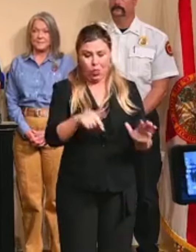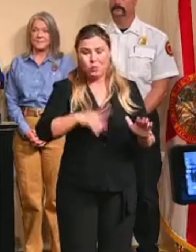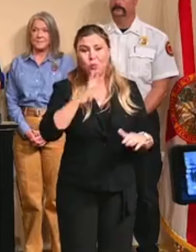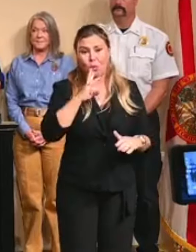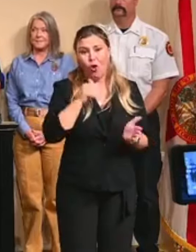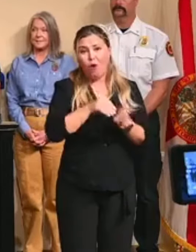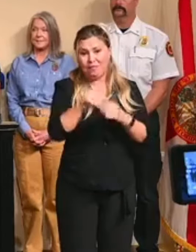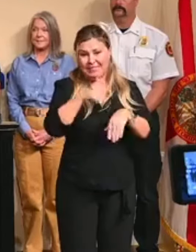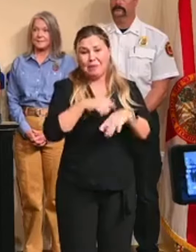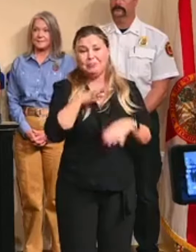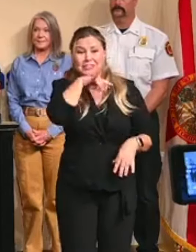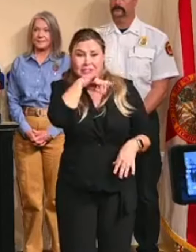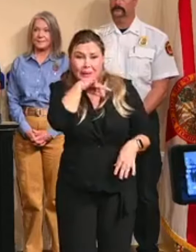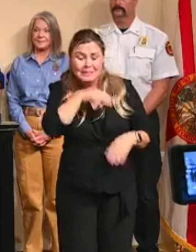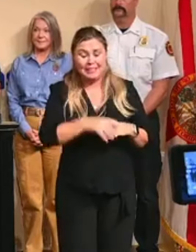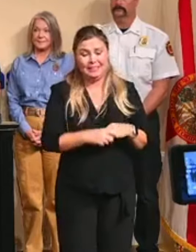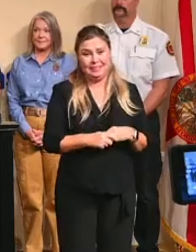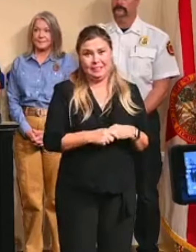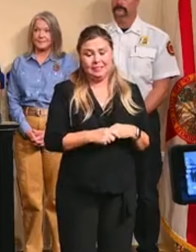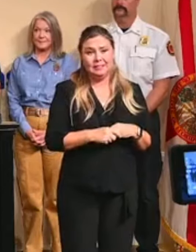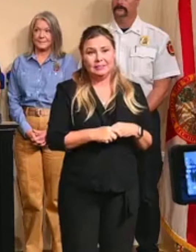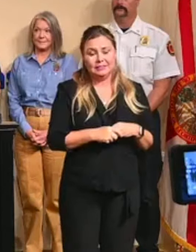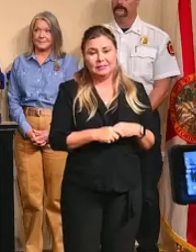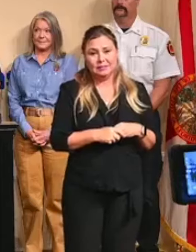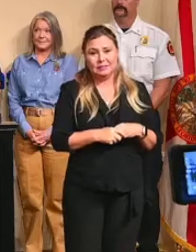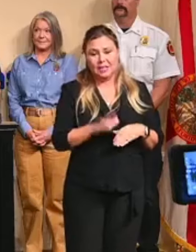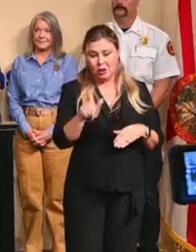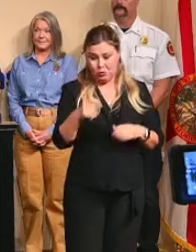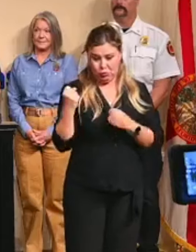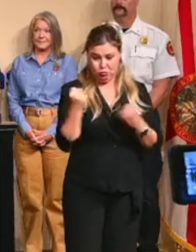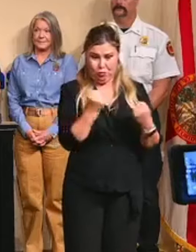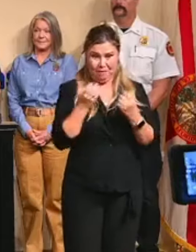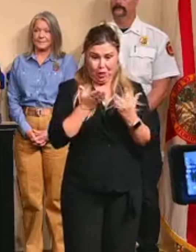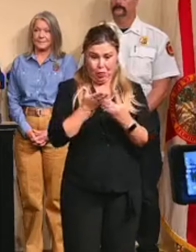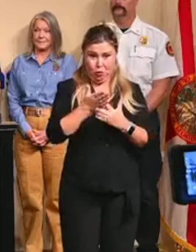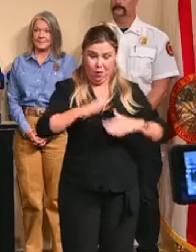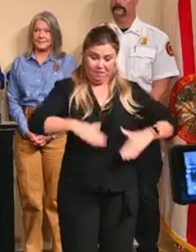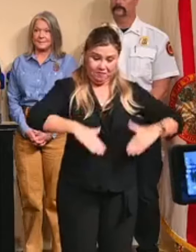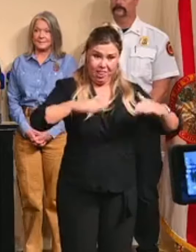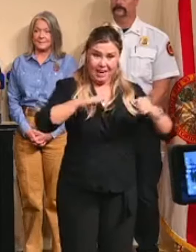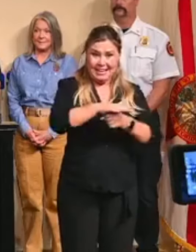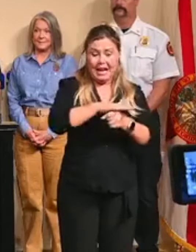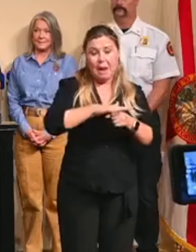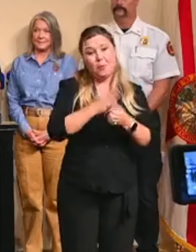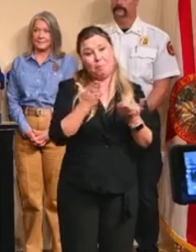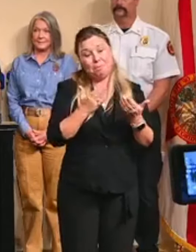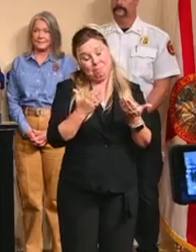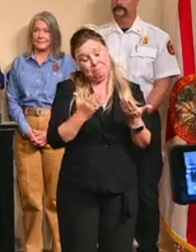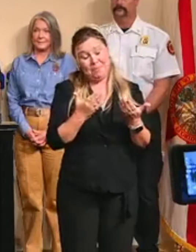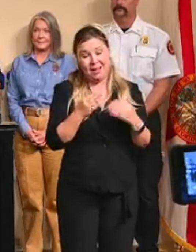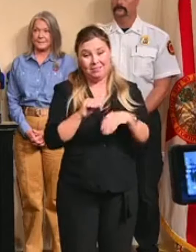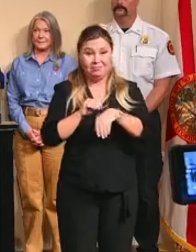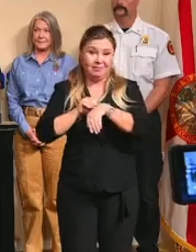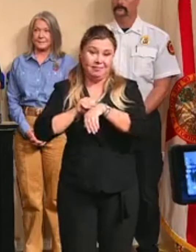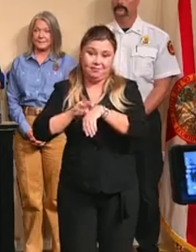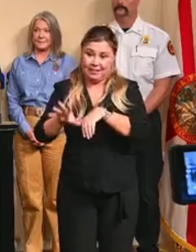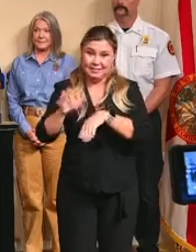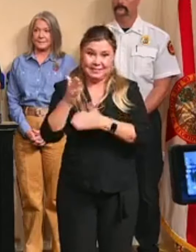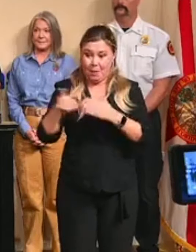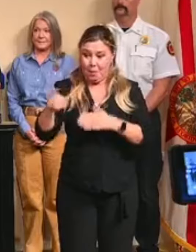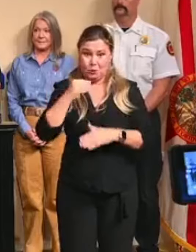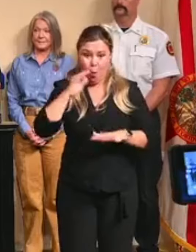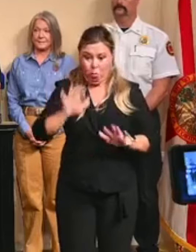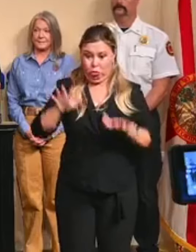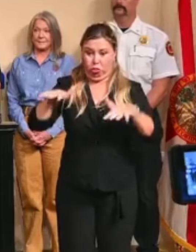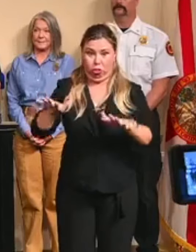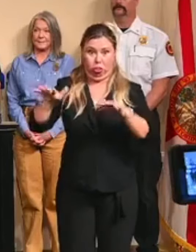are oftentimes contaminated, and you driving through a flooded neighborhood may make the difference between you waking somebody's